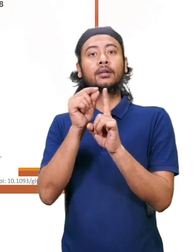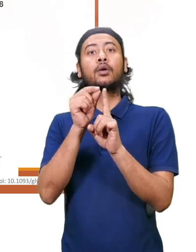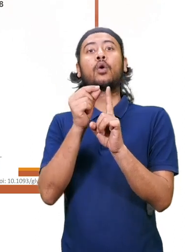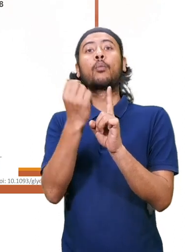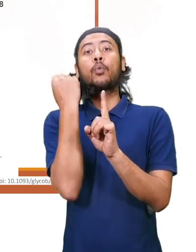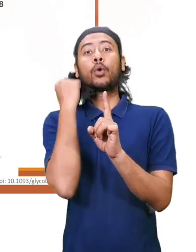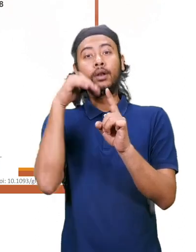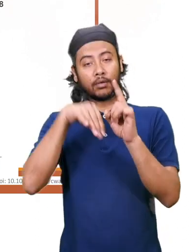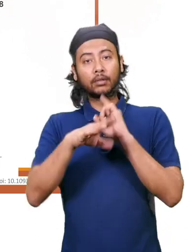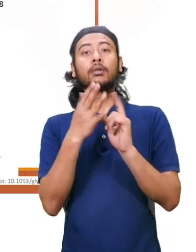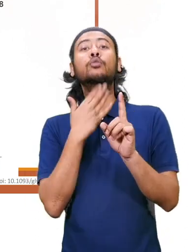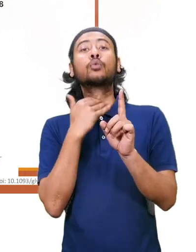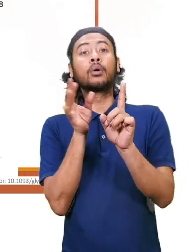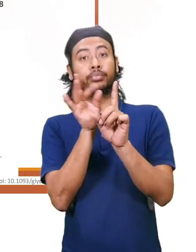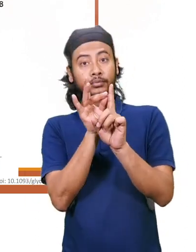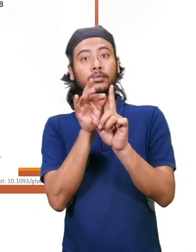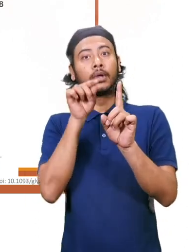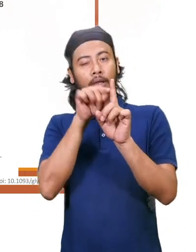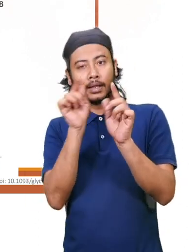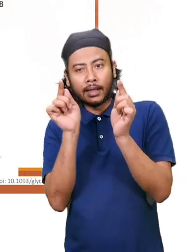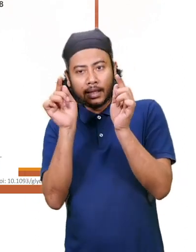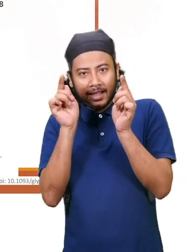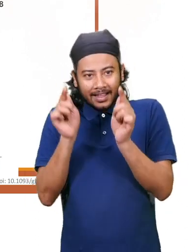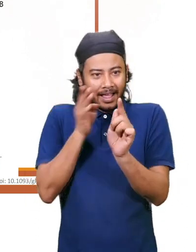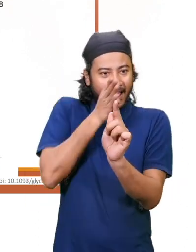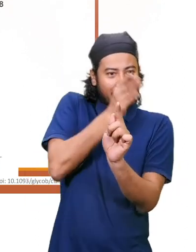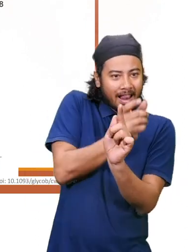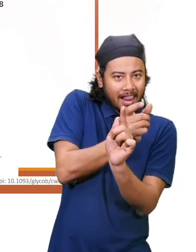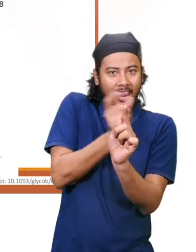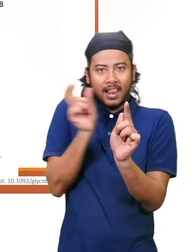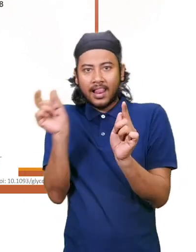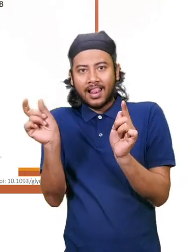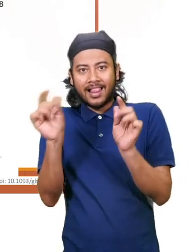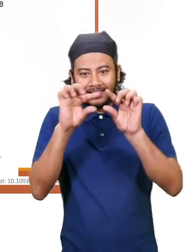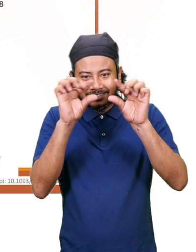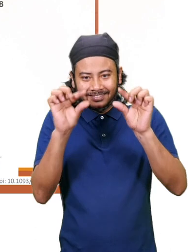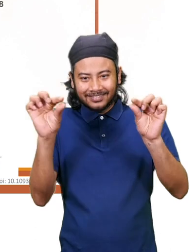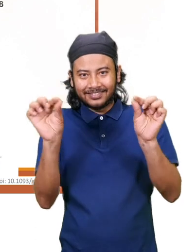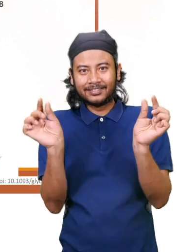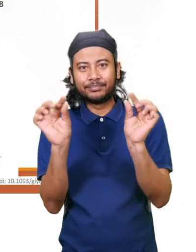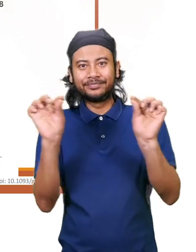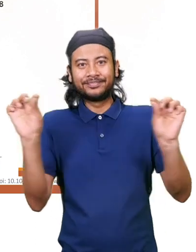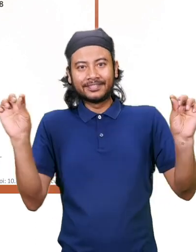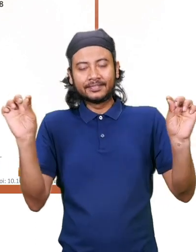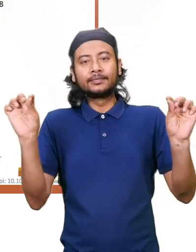of sialic acid in this glycopeptide MS spectrum.